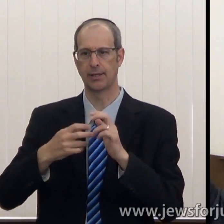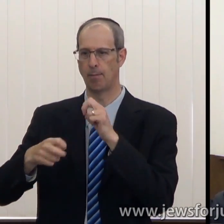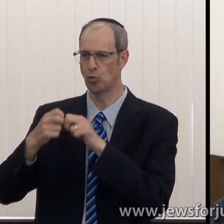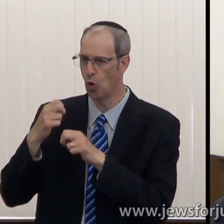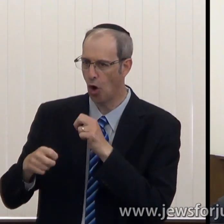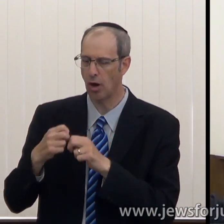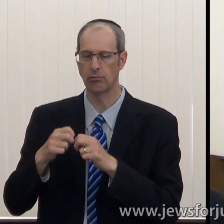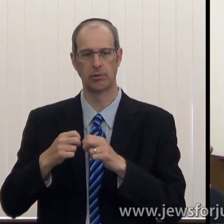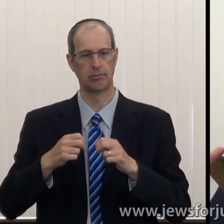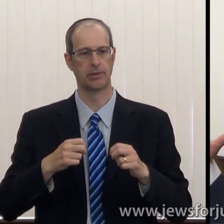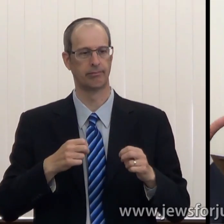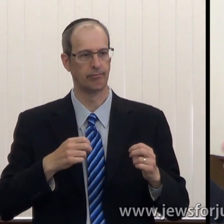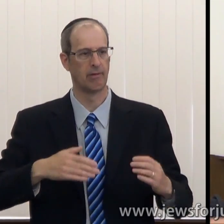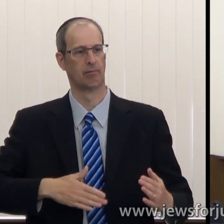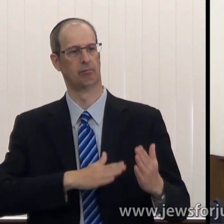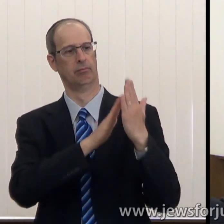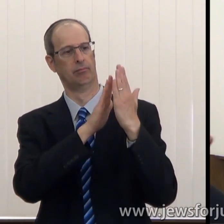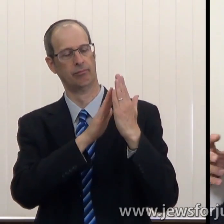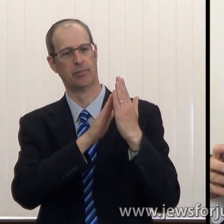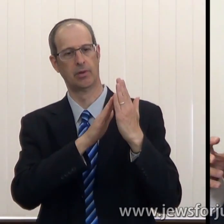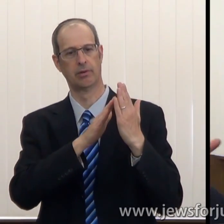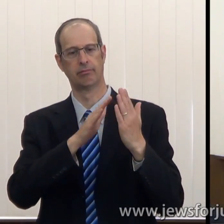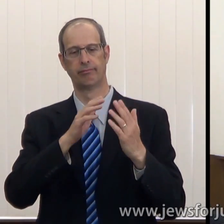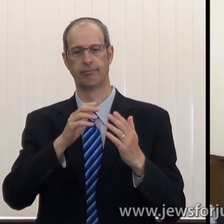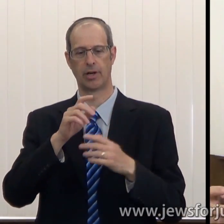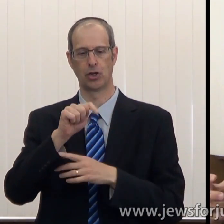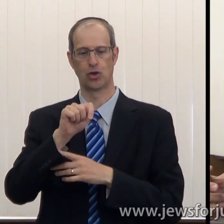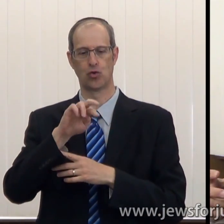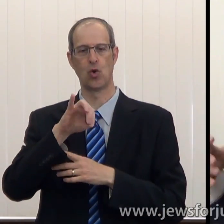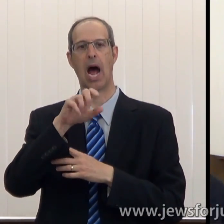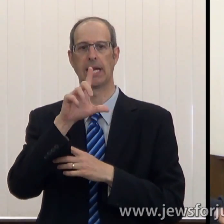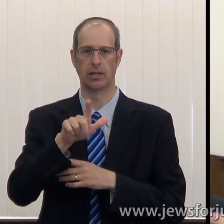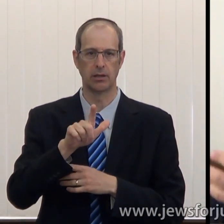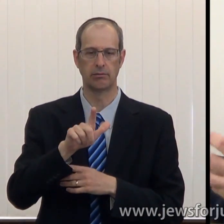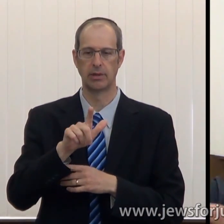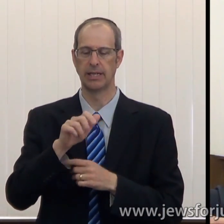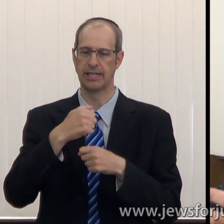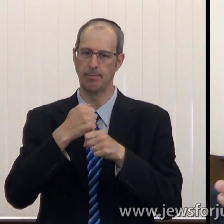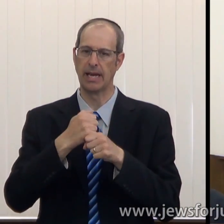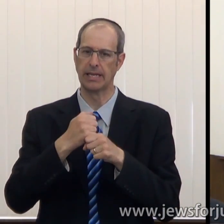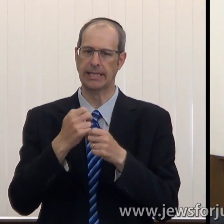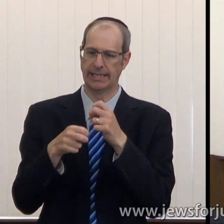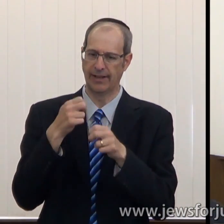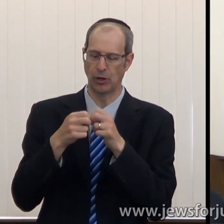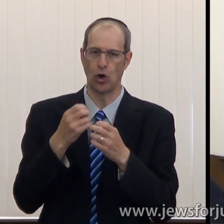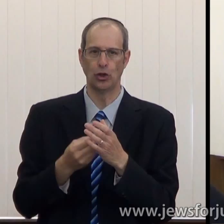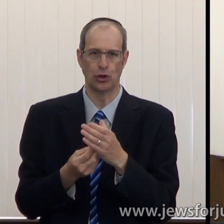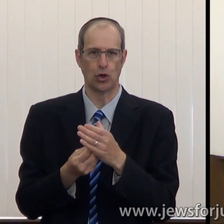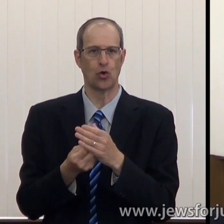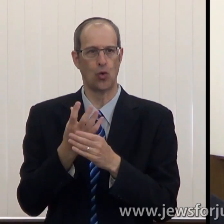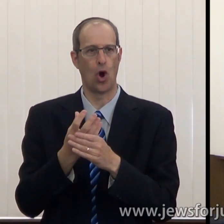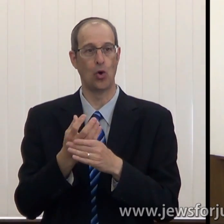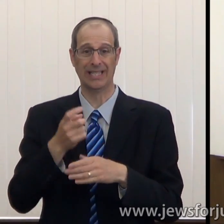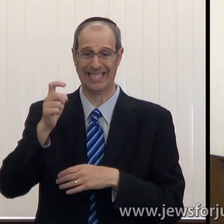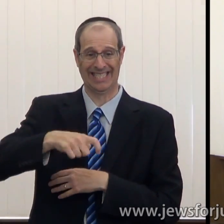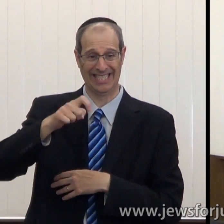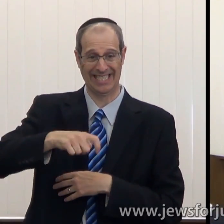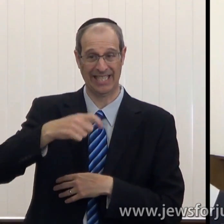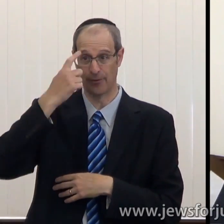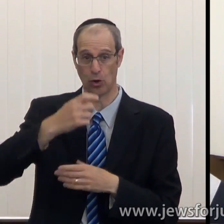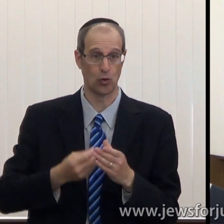having difficulties, having trials, having things that make it difficult to grow, that's essential for